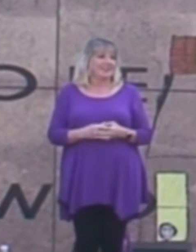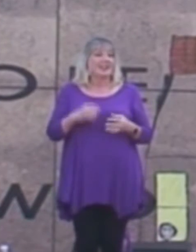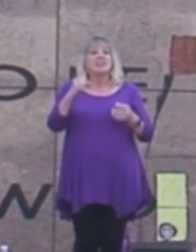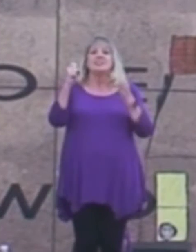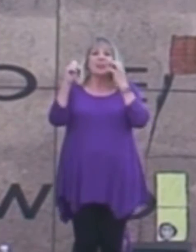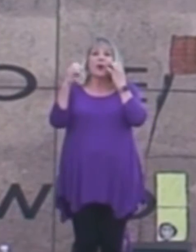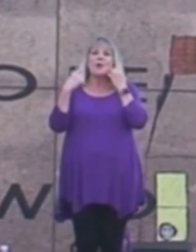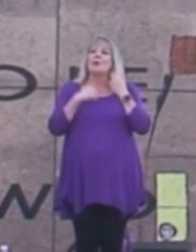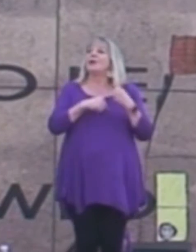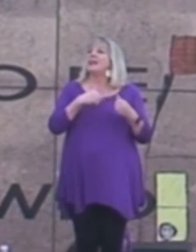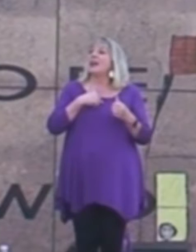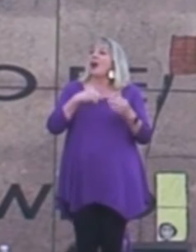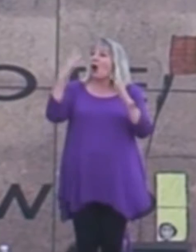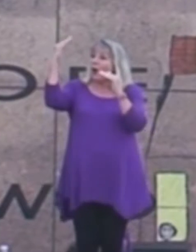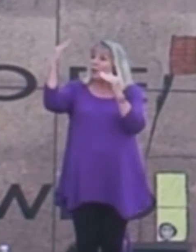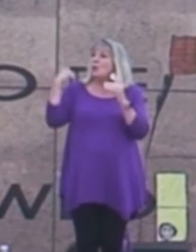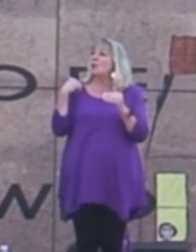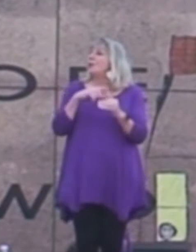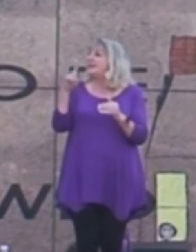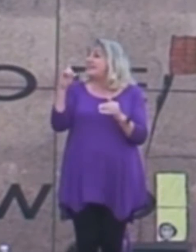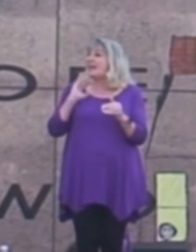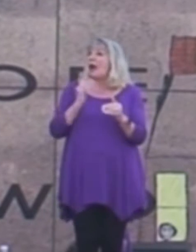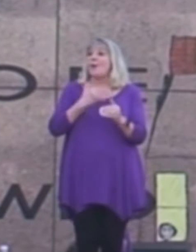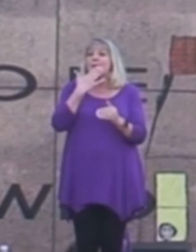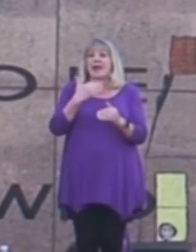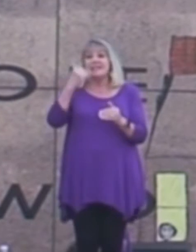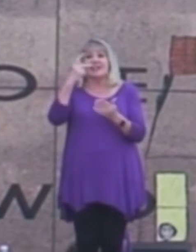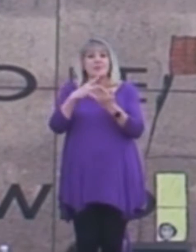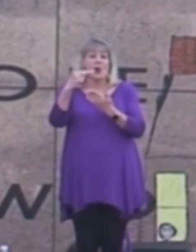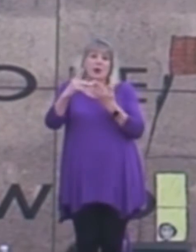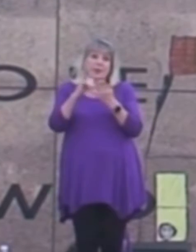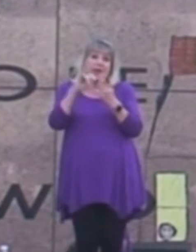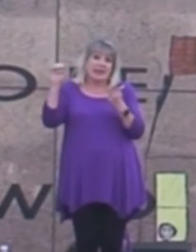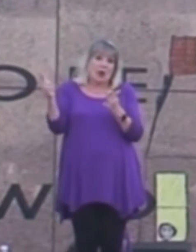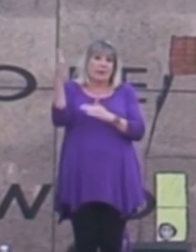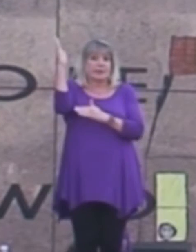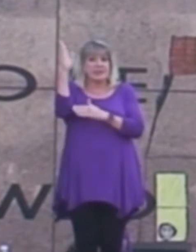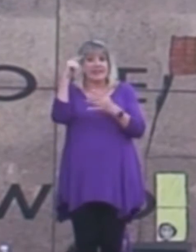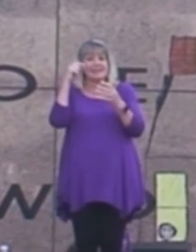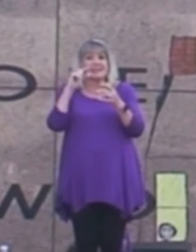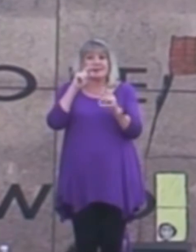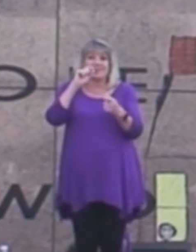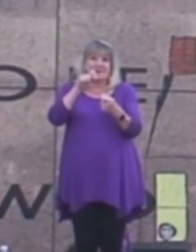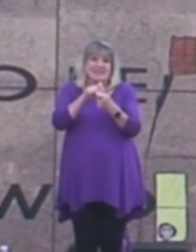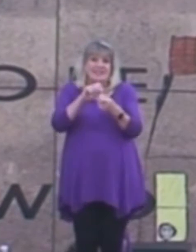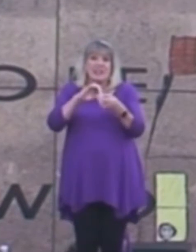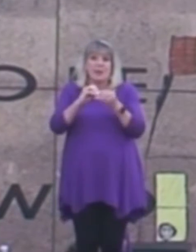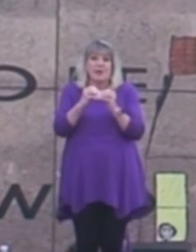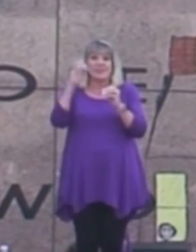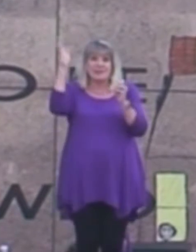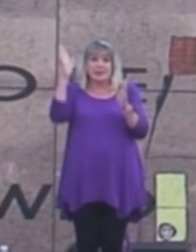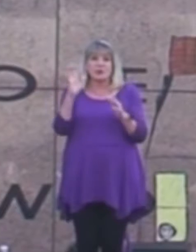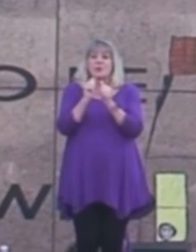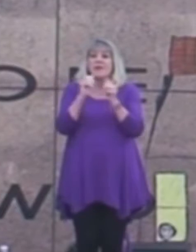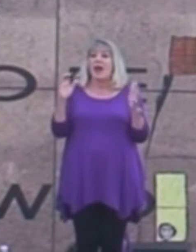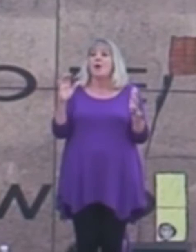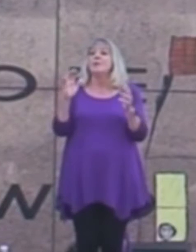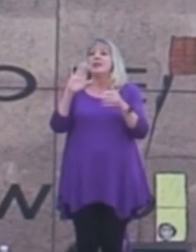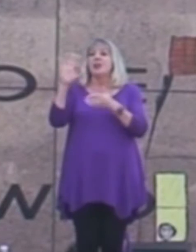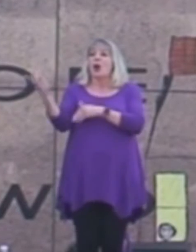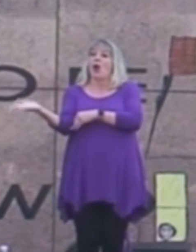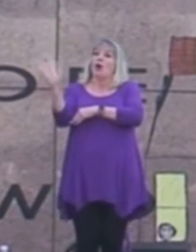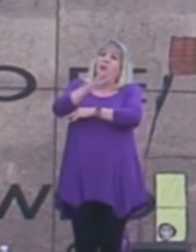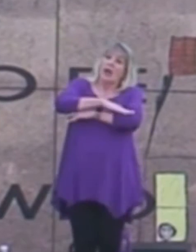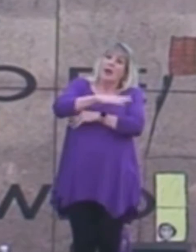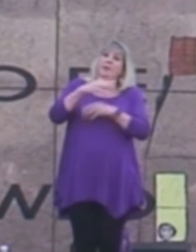So we hope, we did our best in a program that can only present a certain number of speakers without being an all-day marathon.